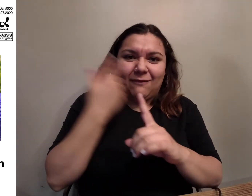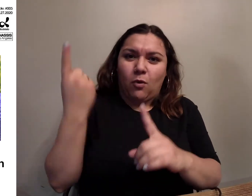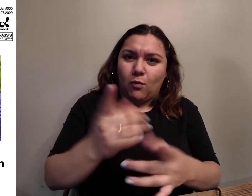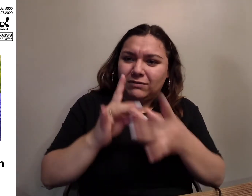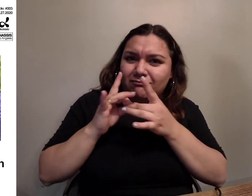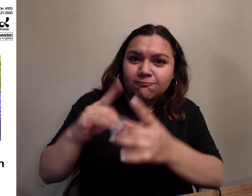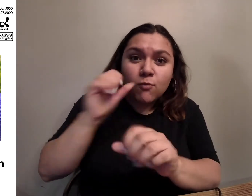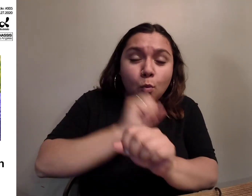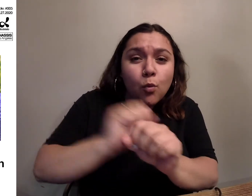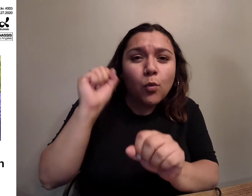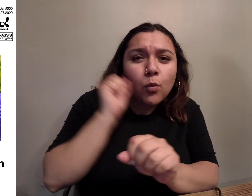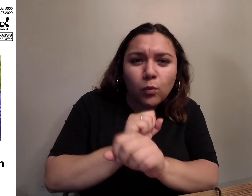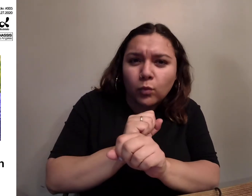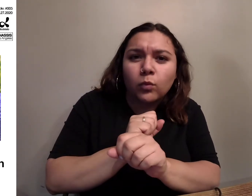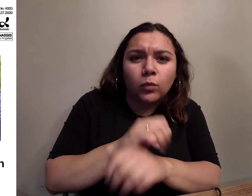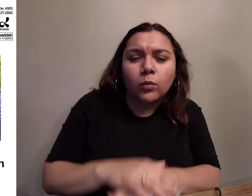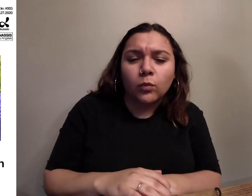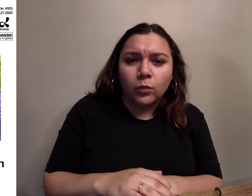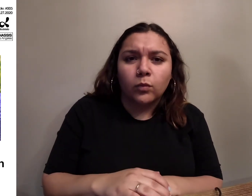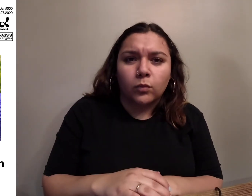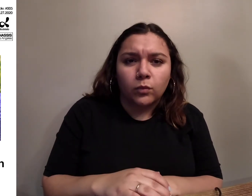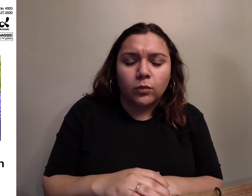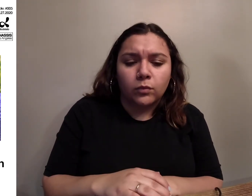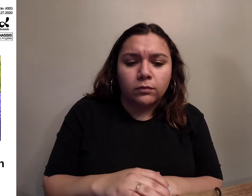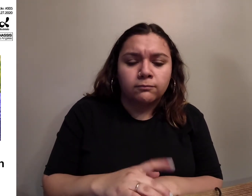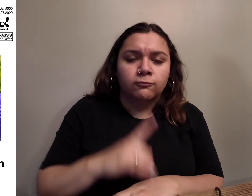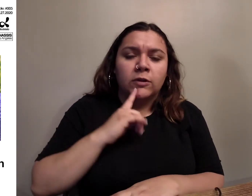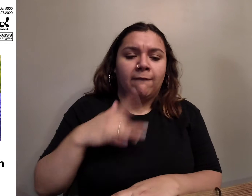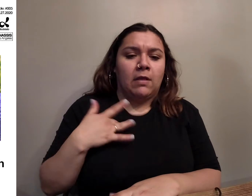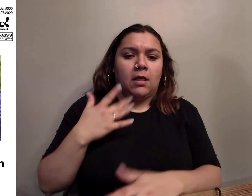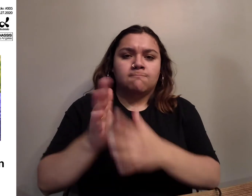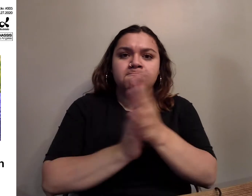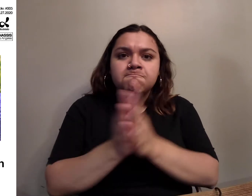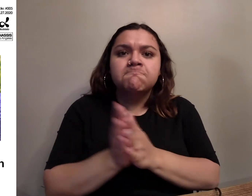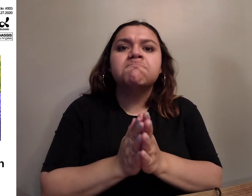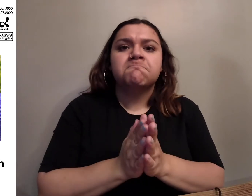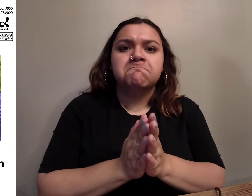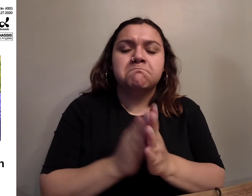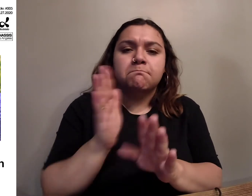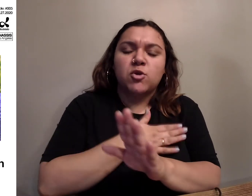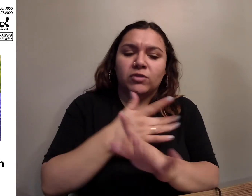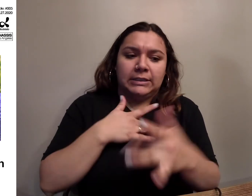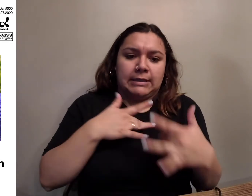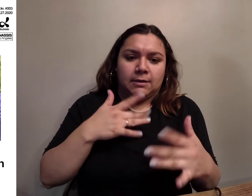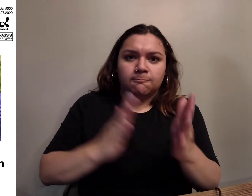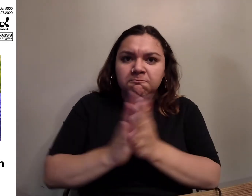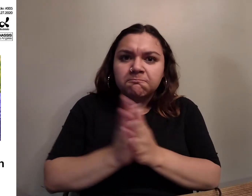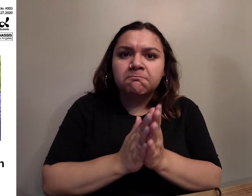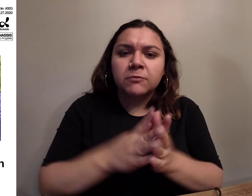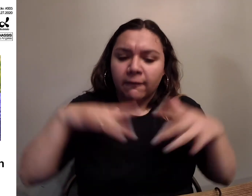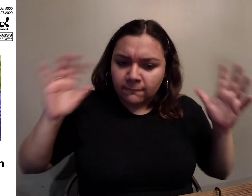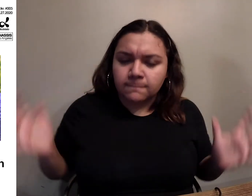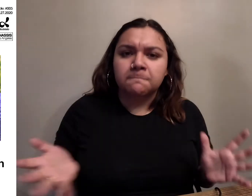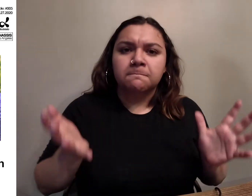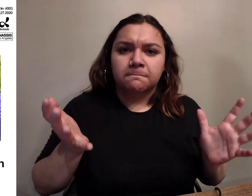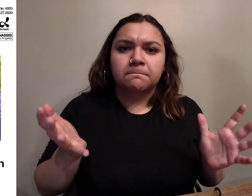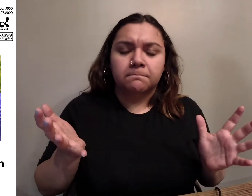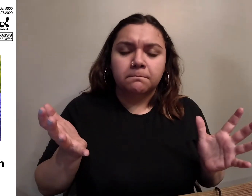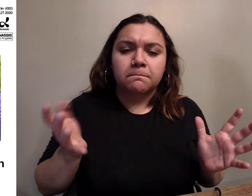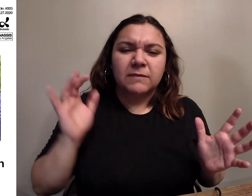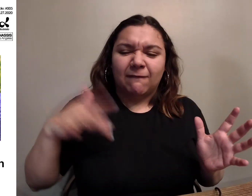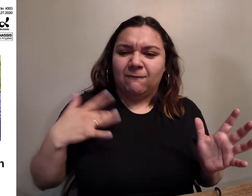group labor, and what have you. It motivates and energizes, and when used